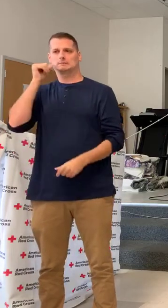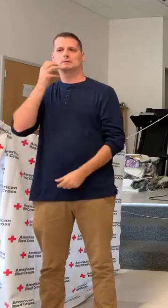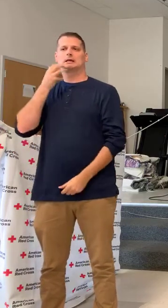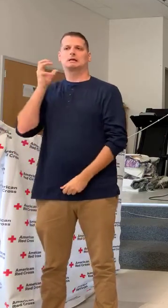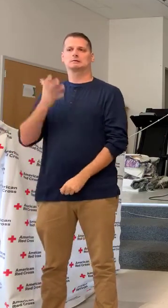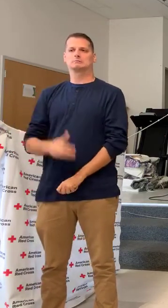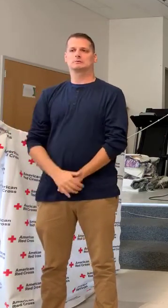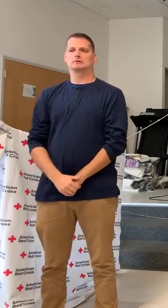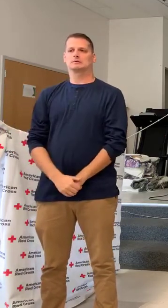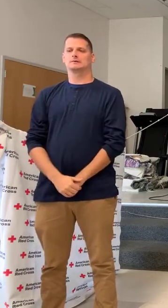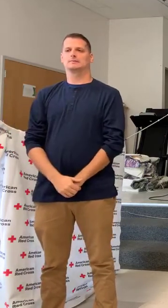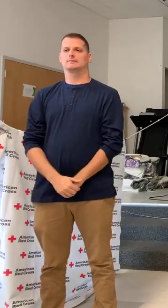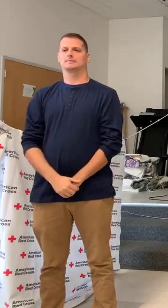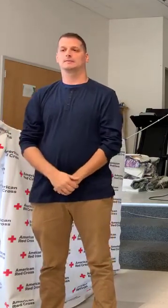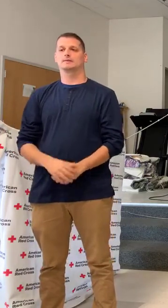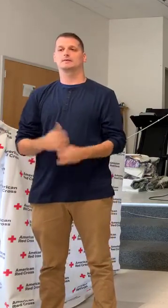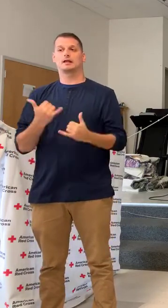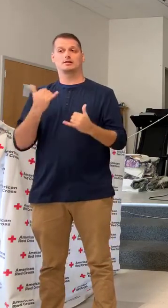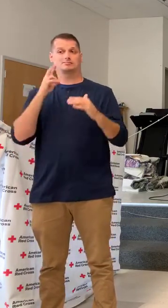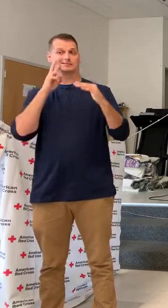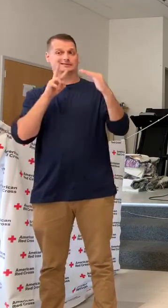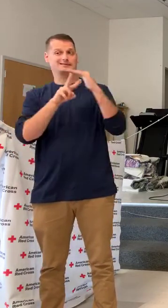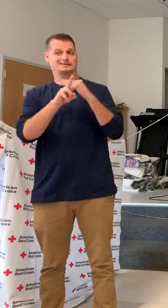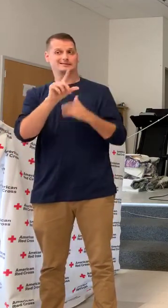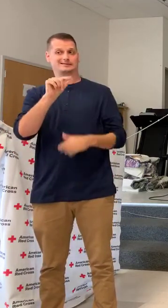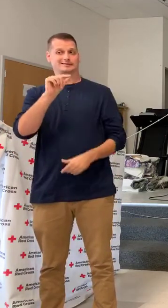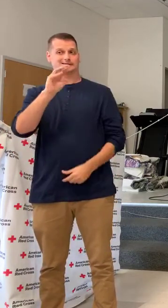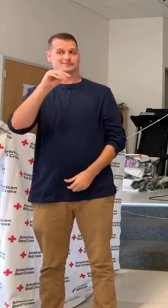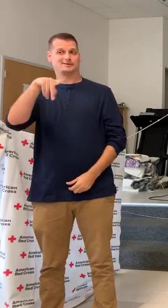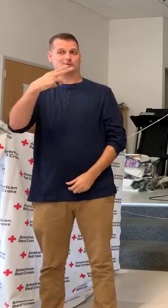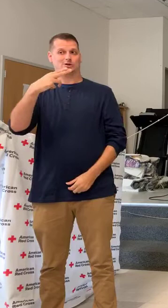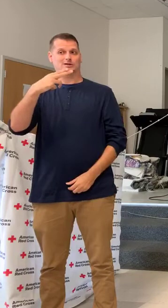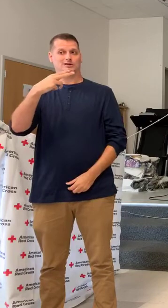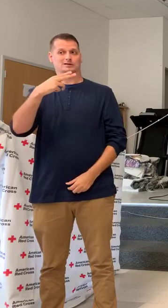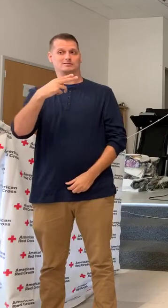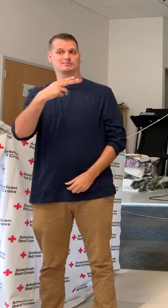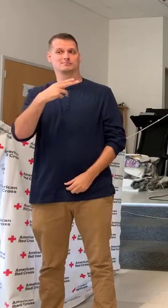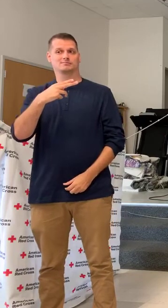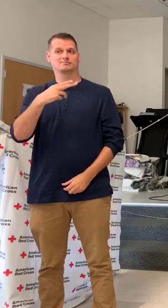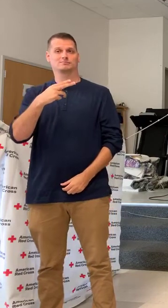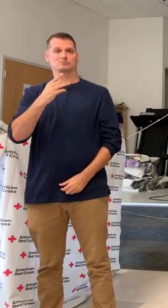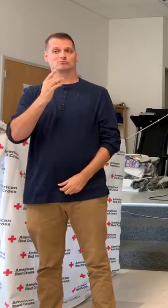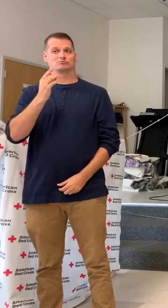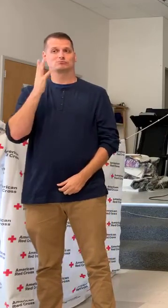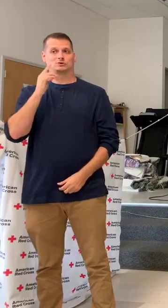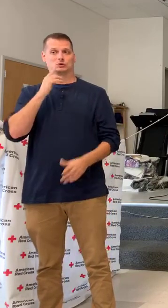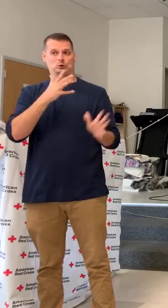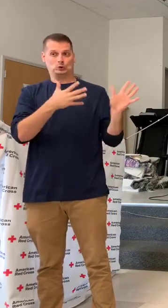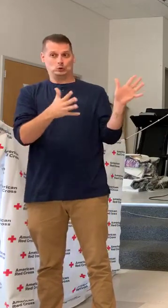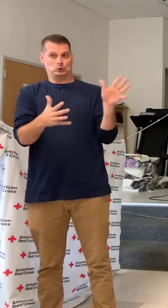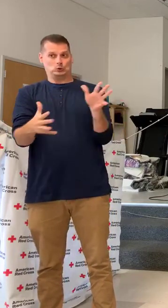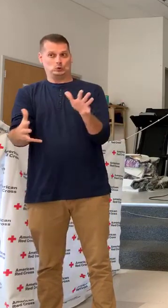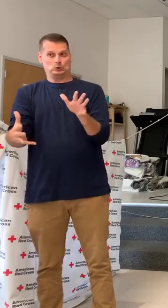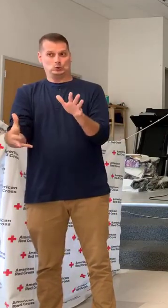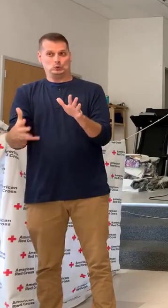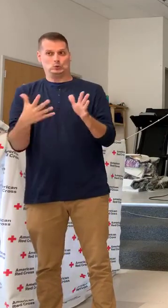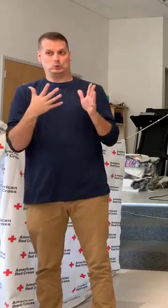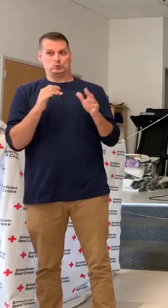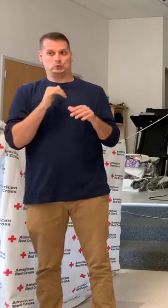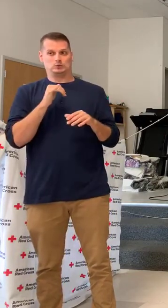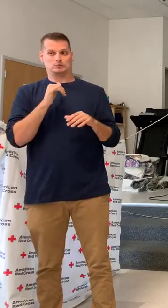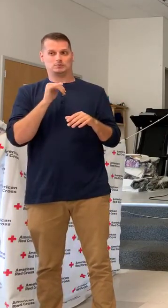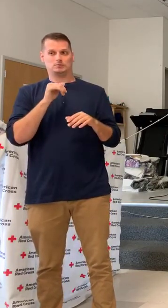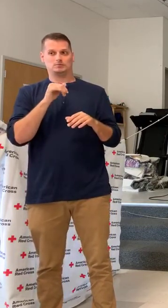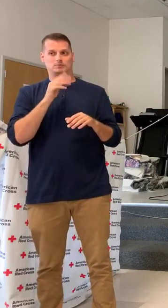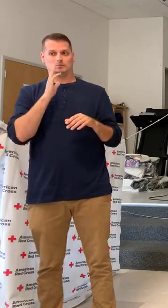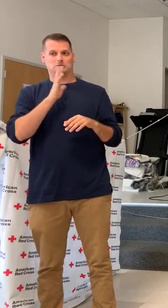yellow here and a yellow in the active here. That wind's going to turn to the south, pick up to 10 miles per hour. That is a bit of a change for